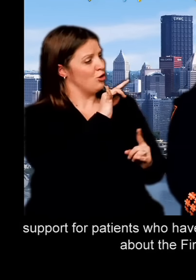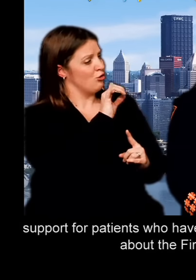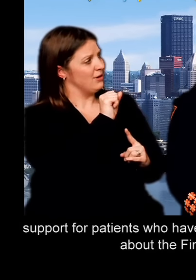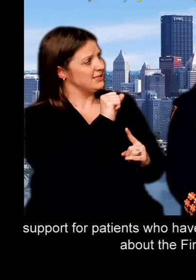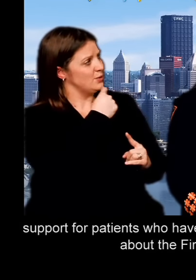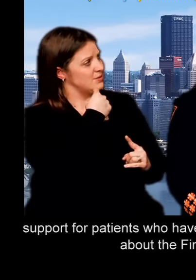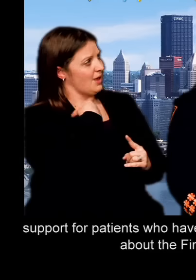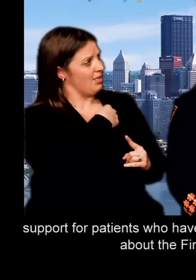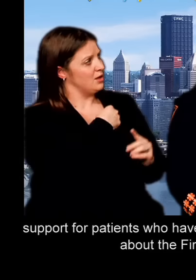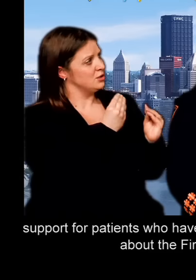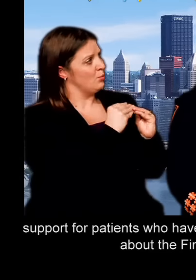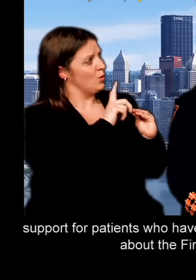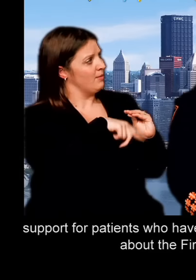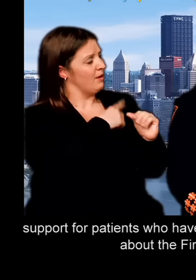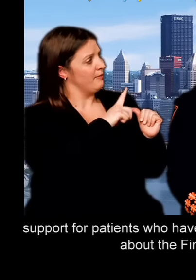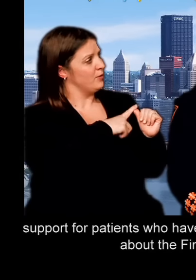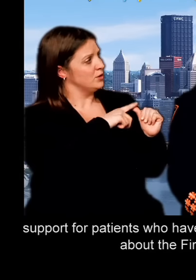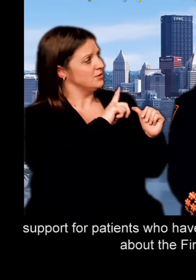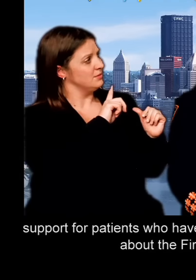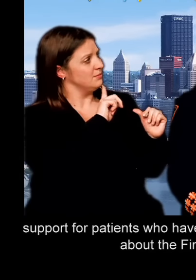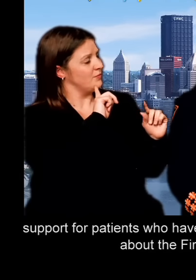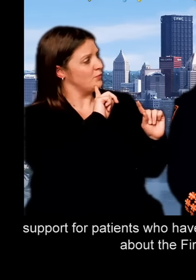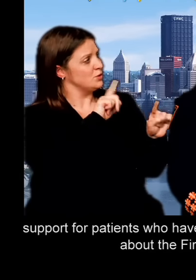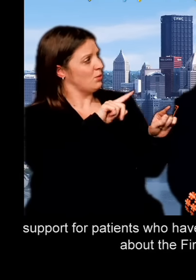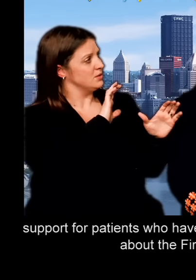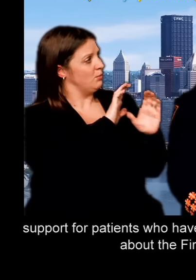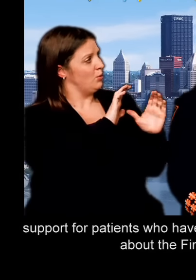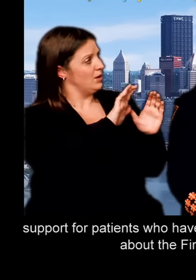us more about the First Response Communication Book?